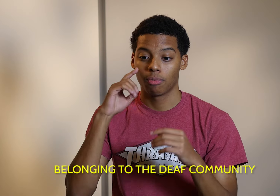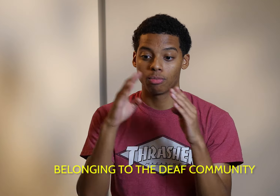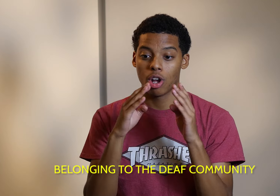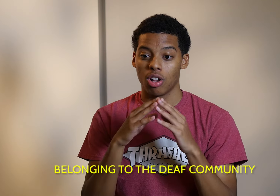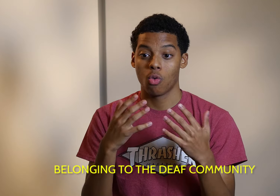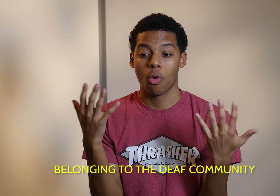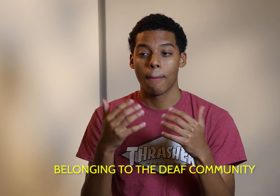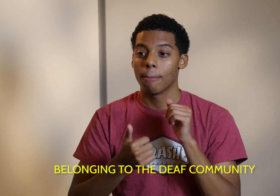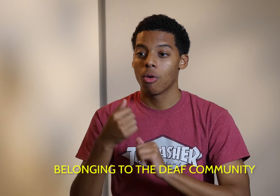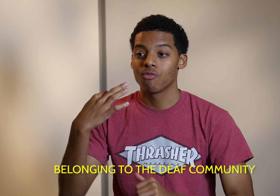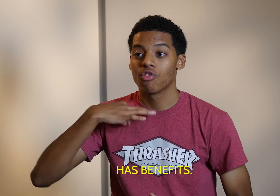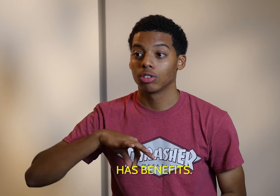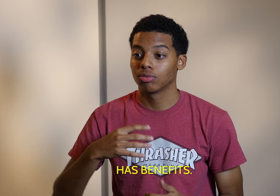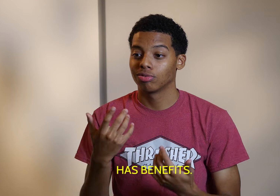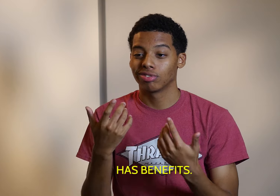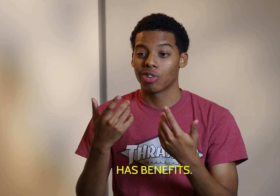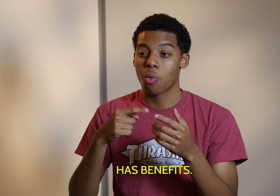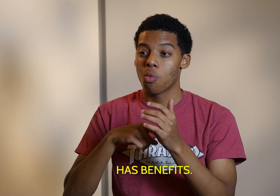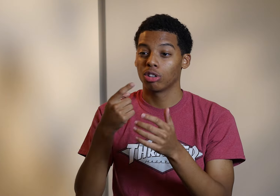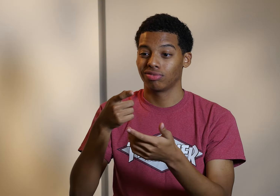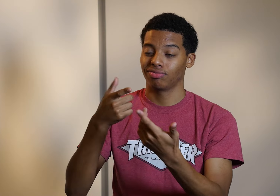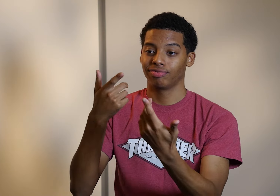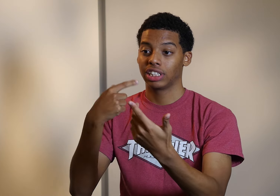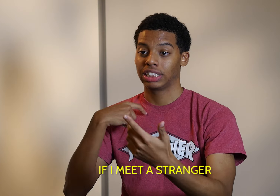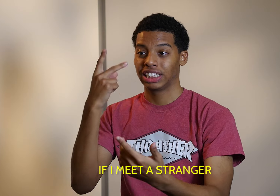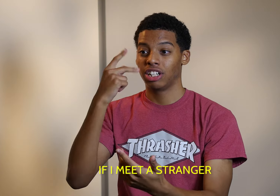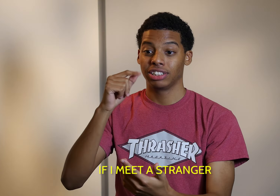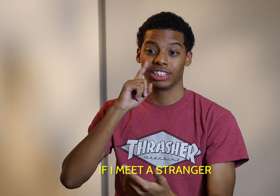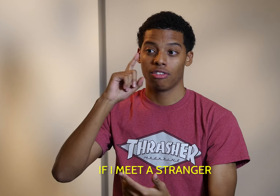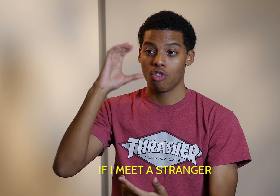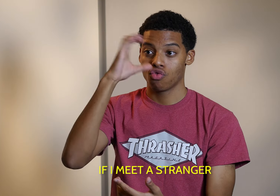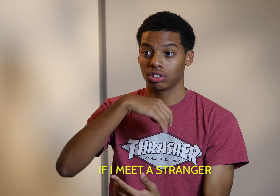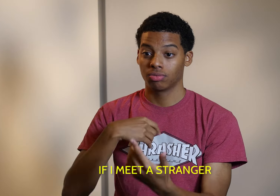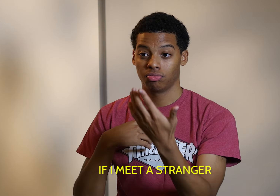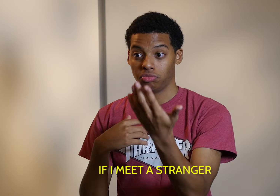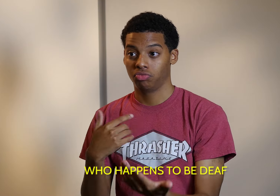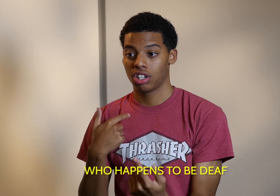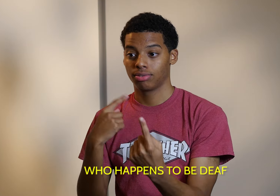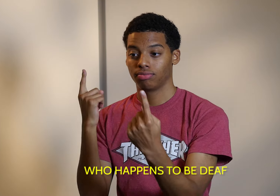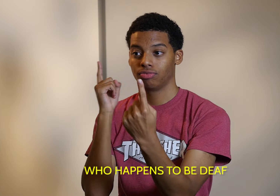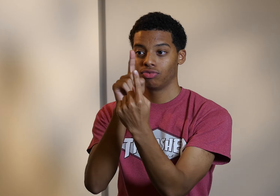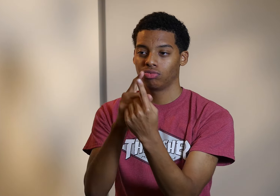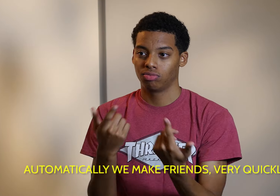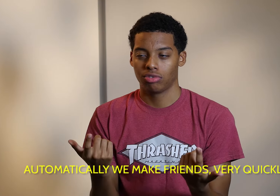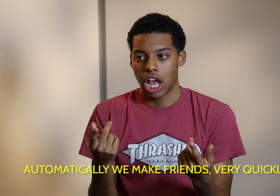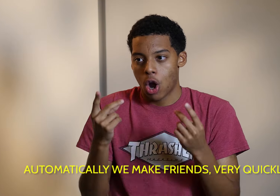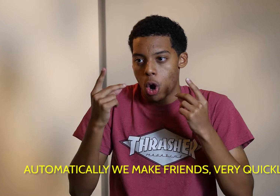Belonging to the deaf community has benefits. If I meet a stranger who happens to be deaf, automatically we